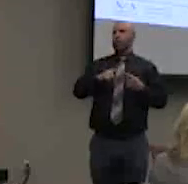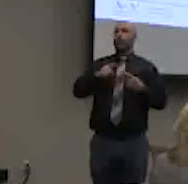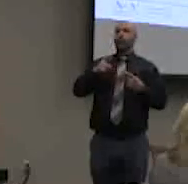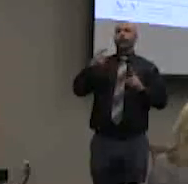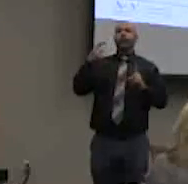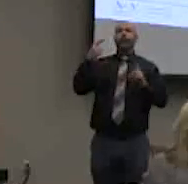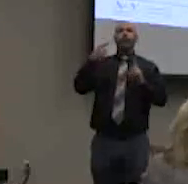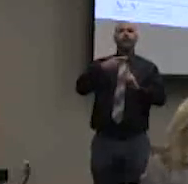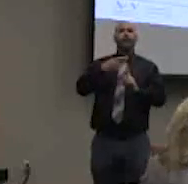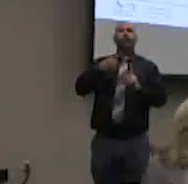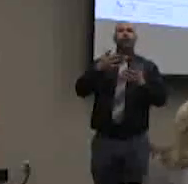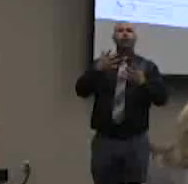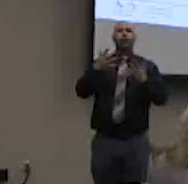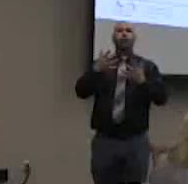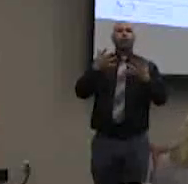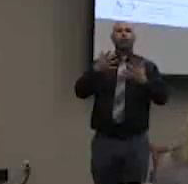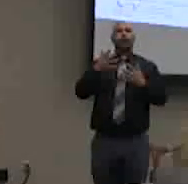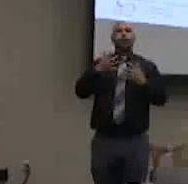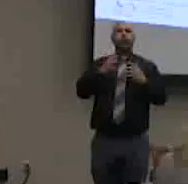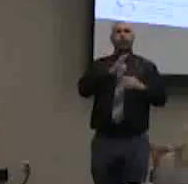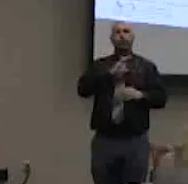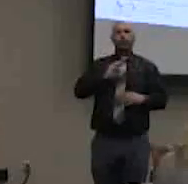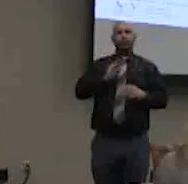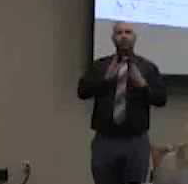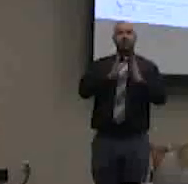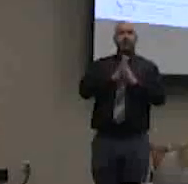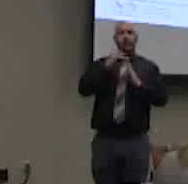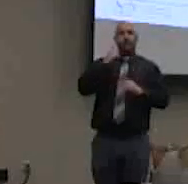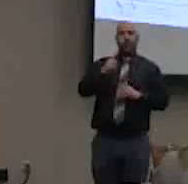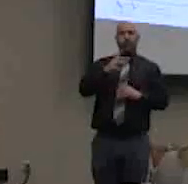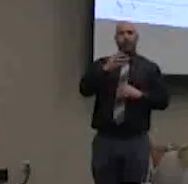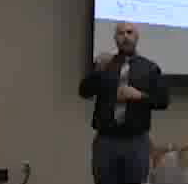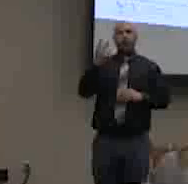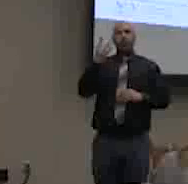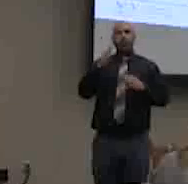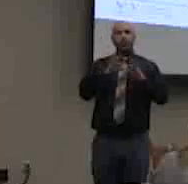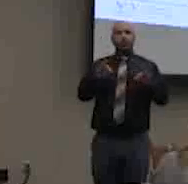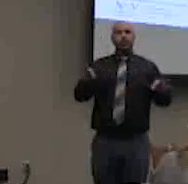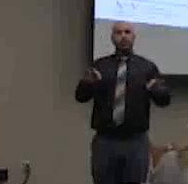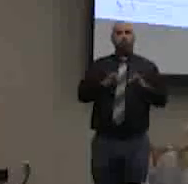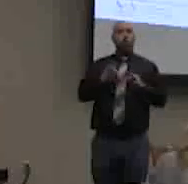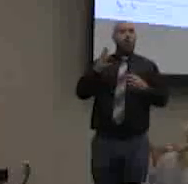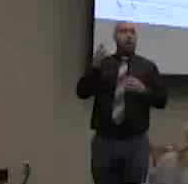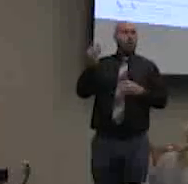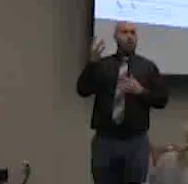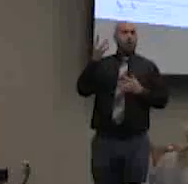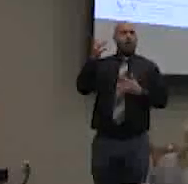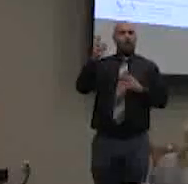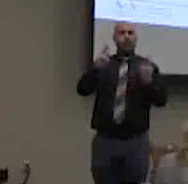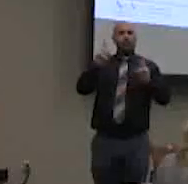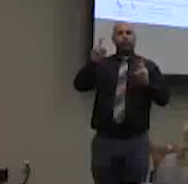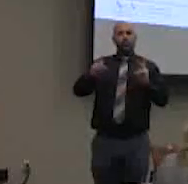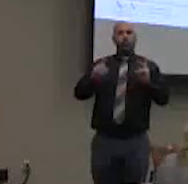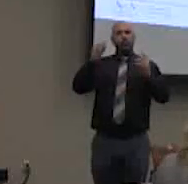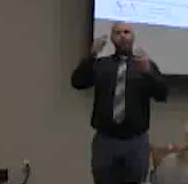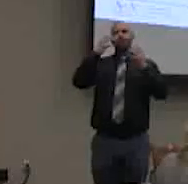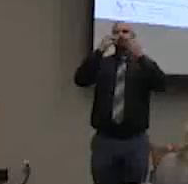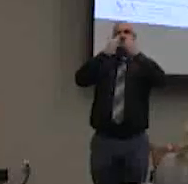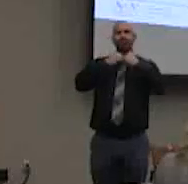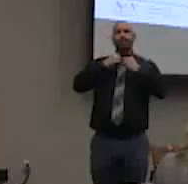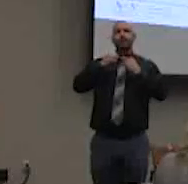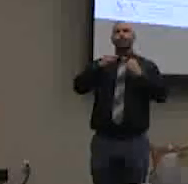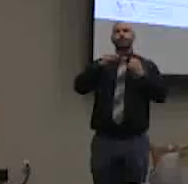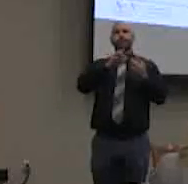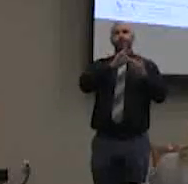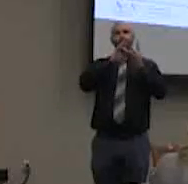is asking for, but also why it matters and why people should care about it. It ties into need and positions this as a